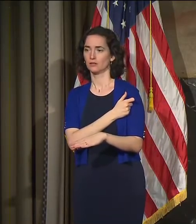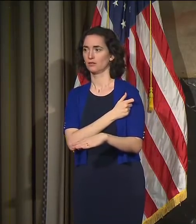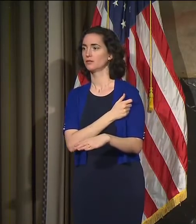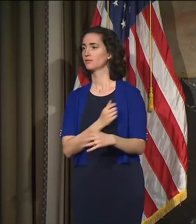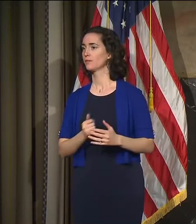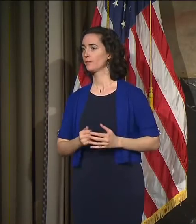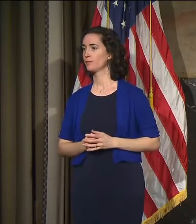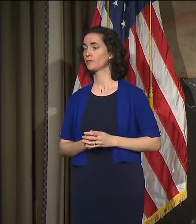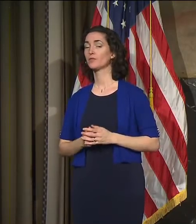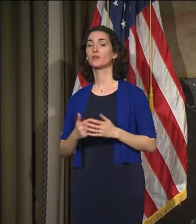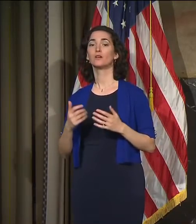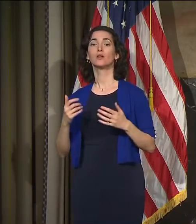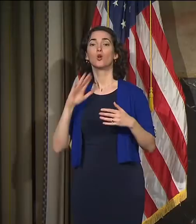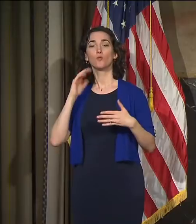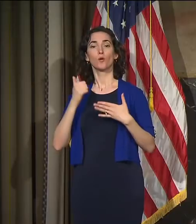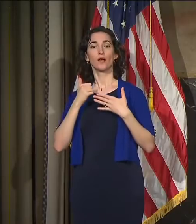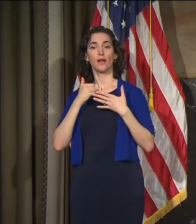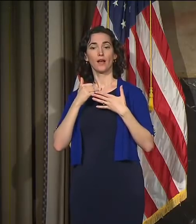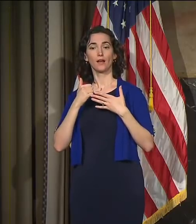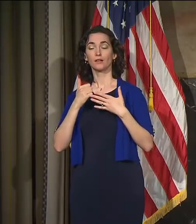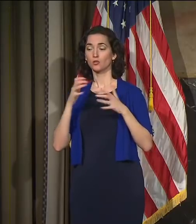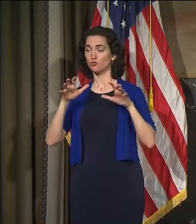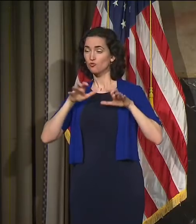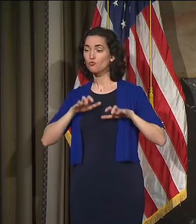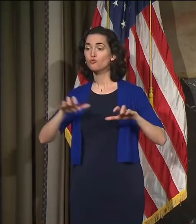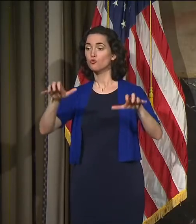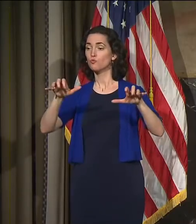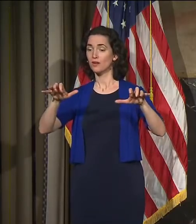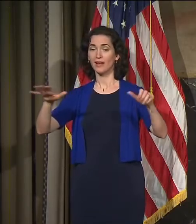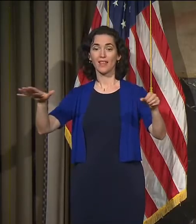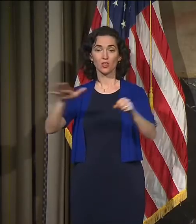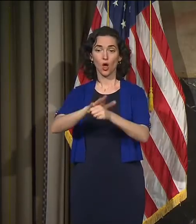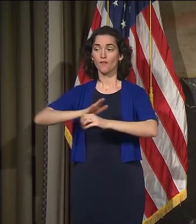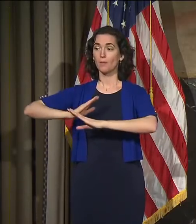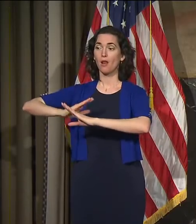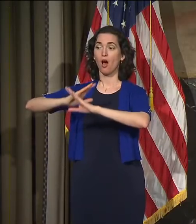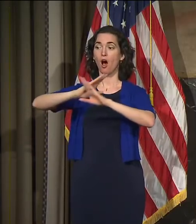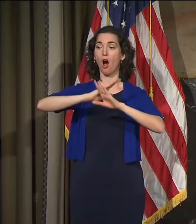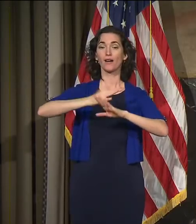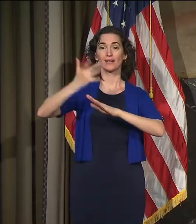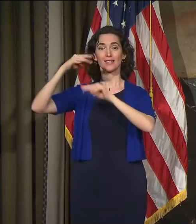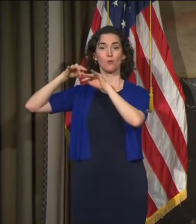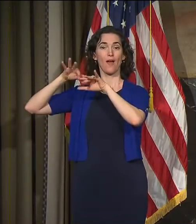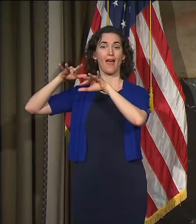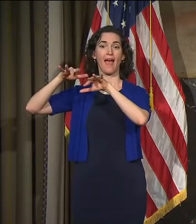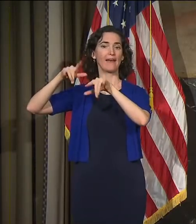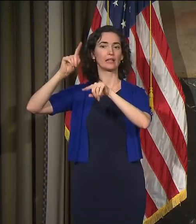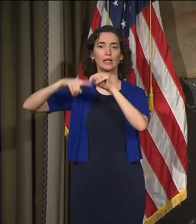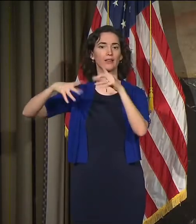going to be vaccinated in order to achieve the herd immunity necessary to really put this behind us.